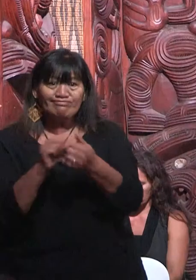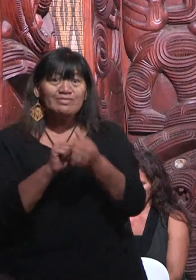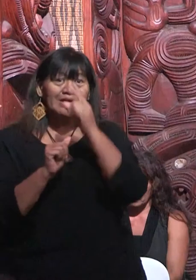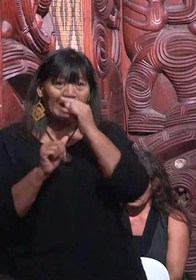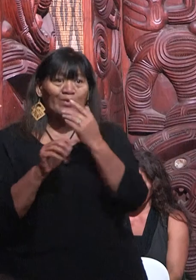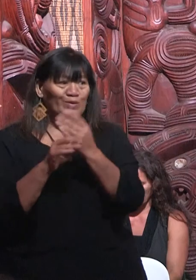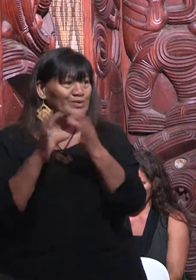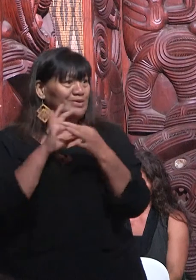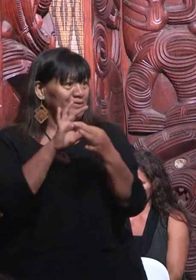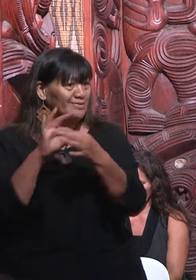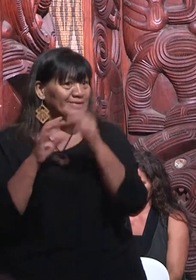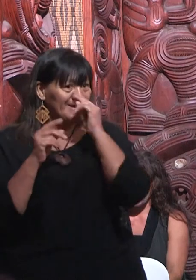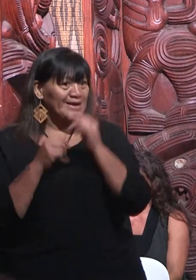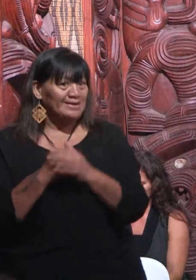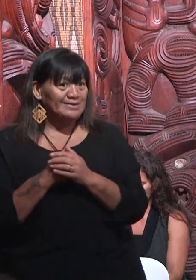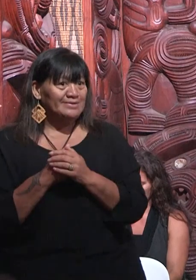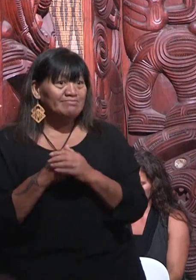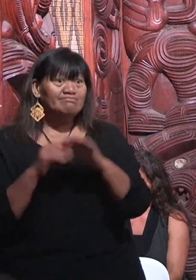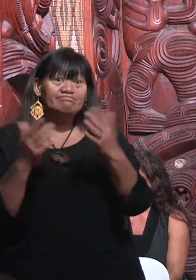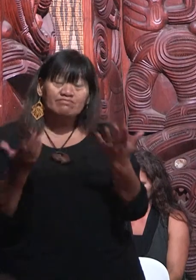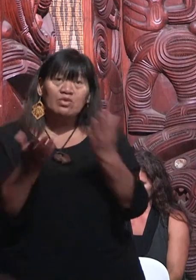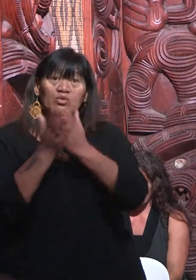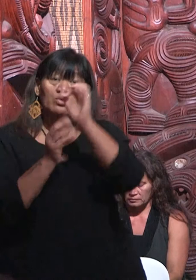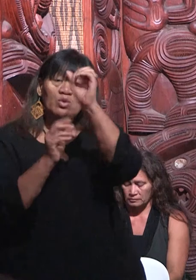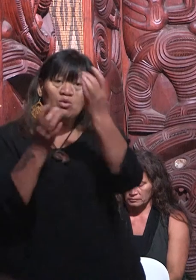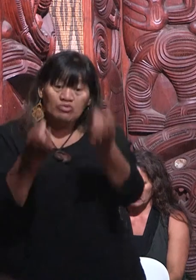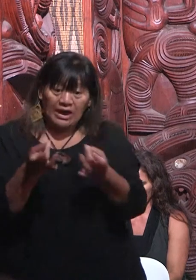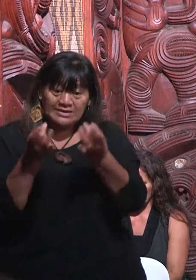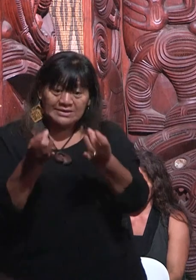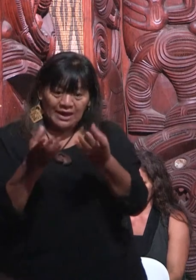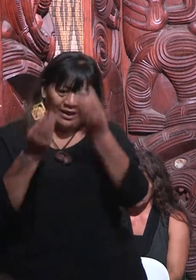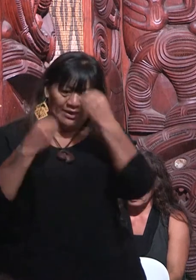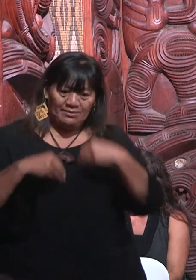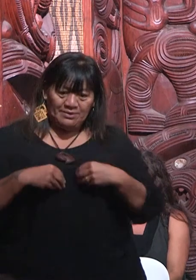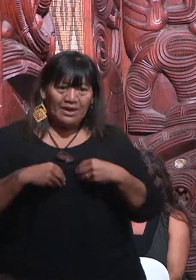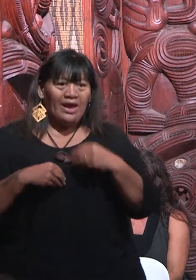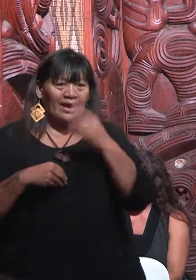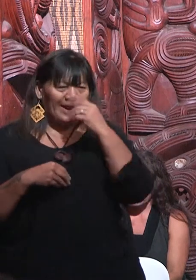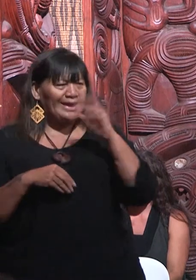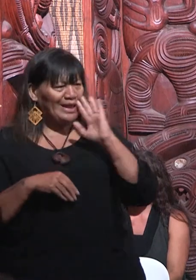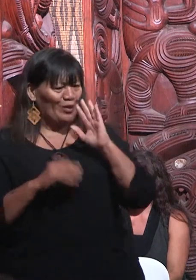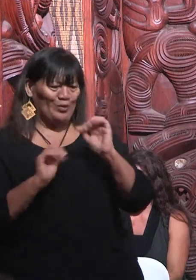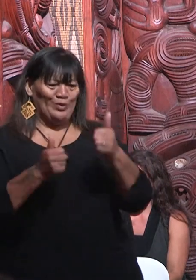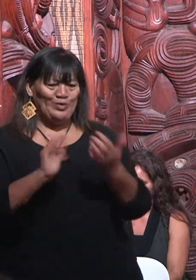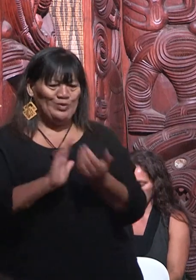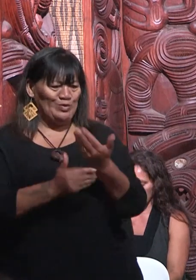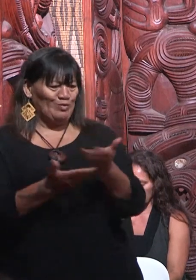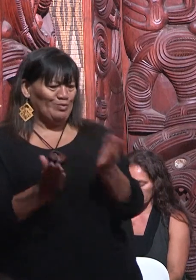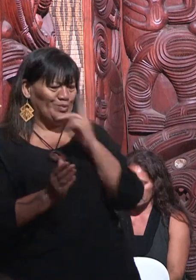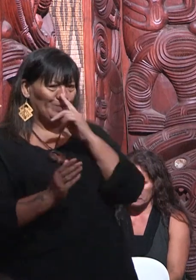unity, that we might, by your grace, hear for ourselves that which is good news for the